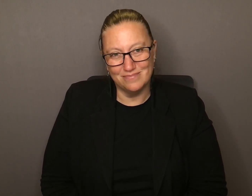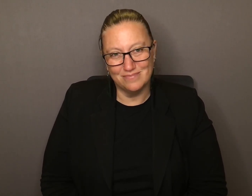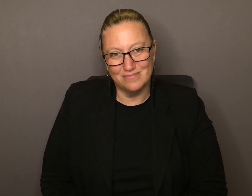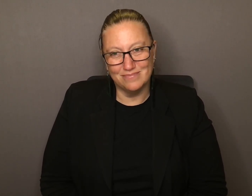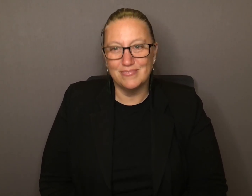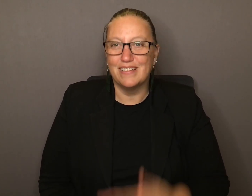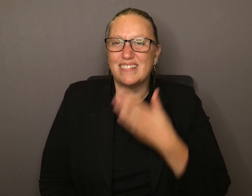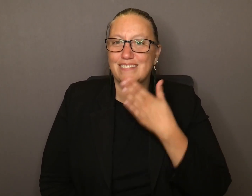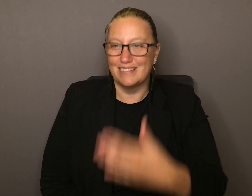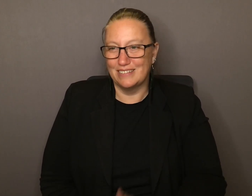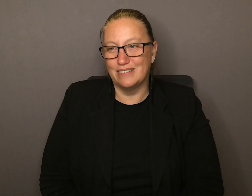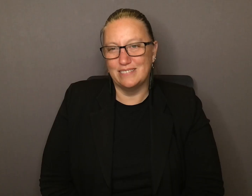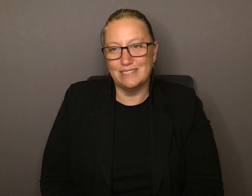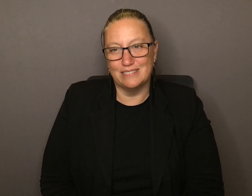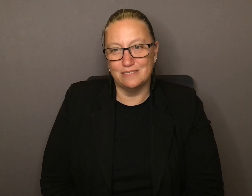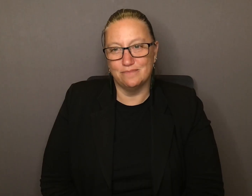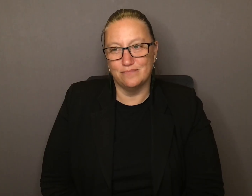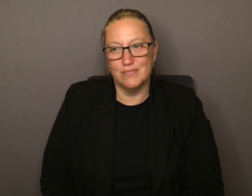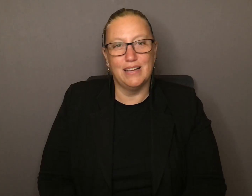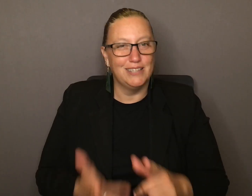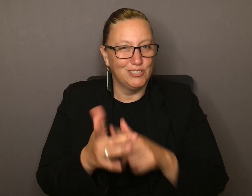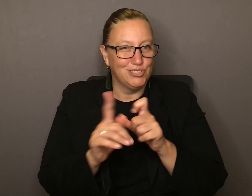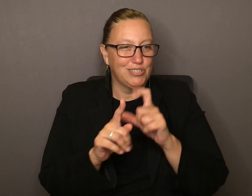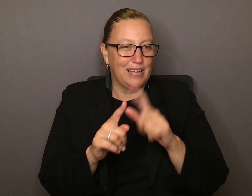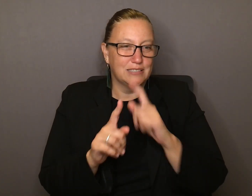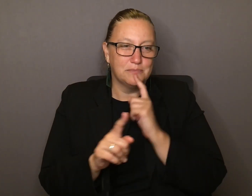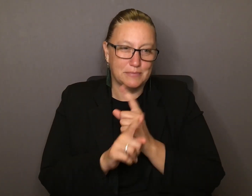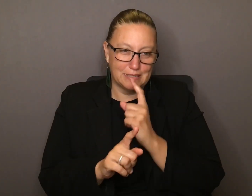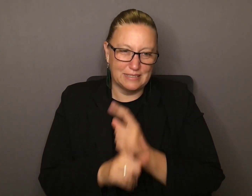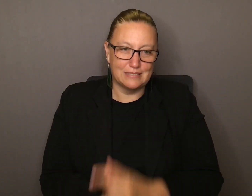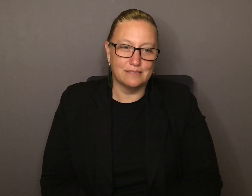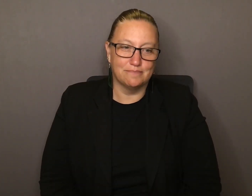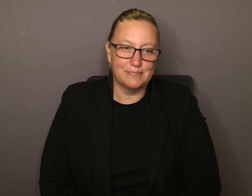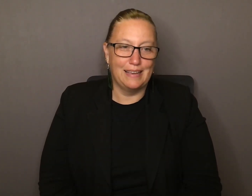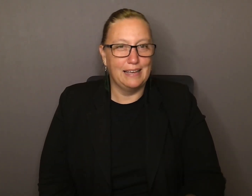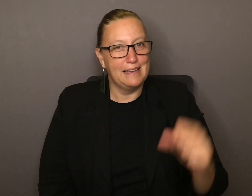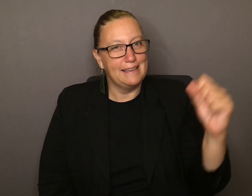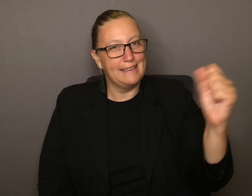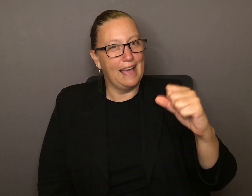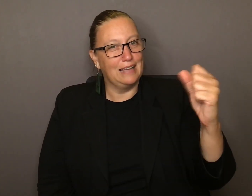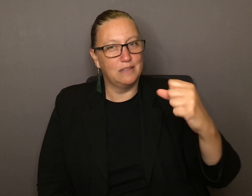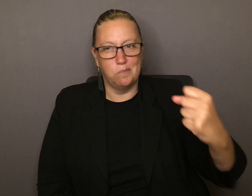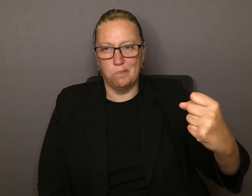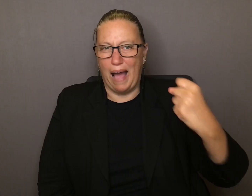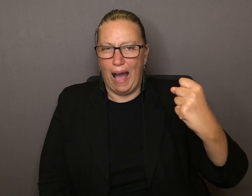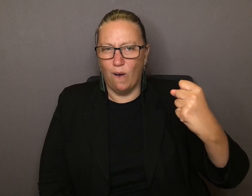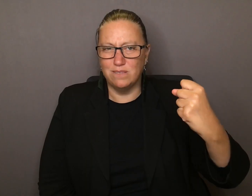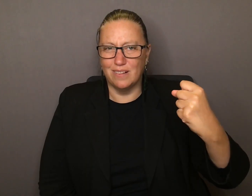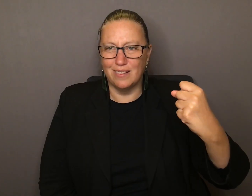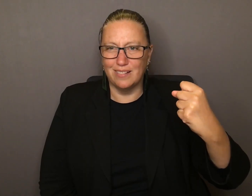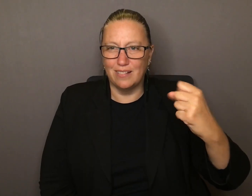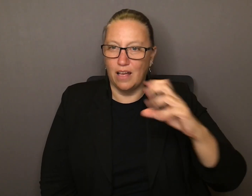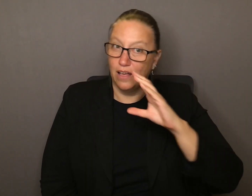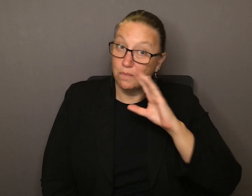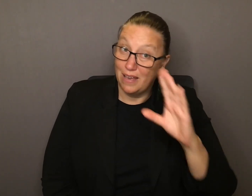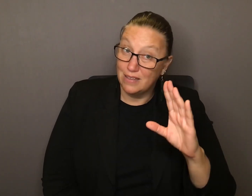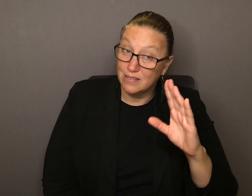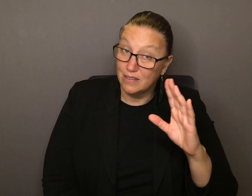Thank you. Jade speaking. Yes, powerful, amazing, not surprising,